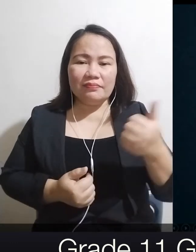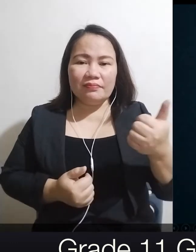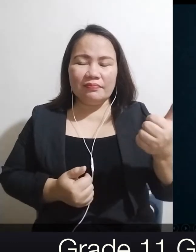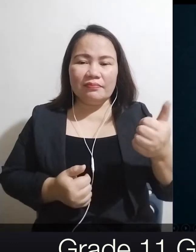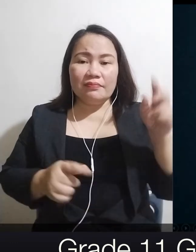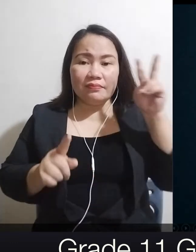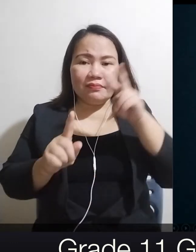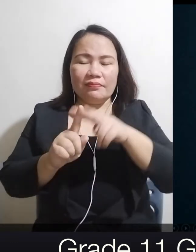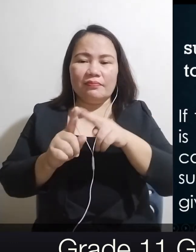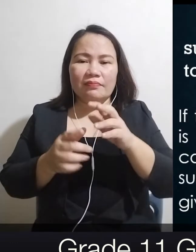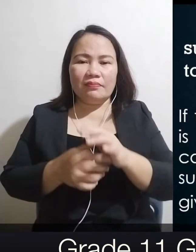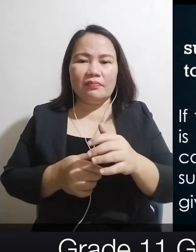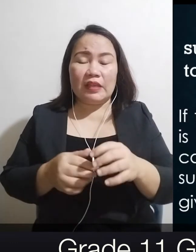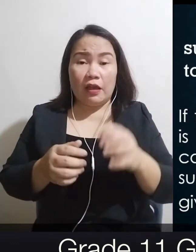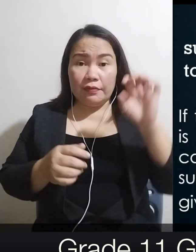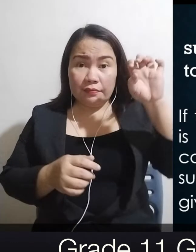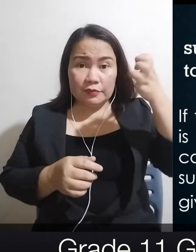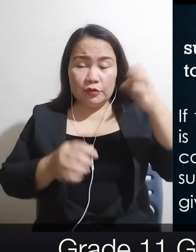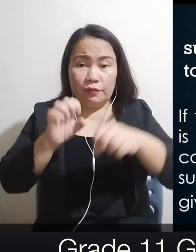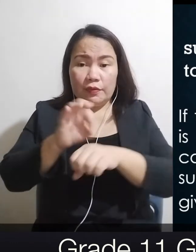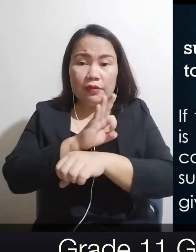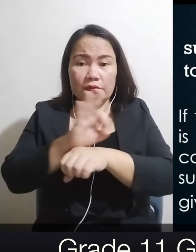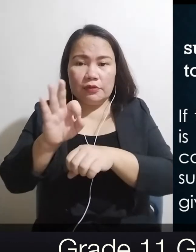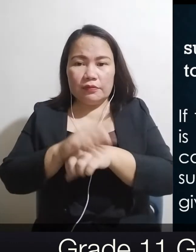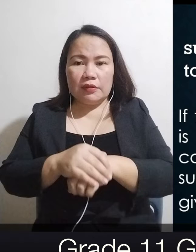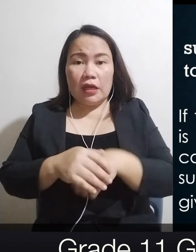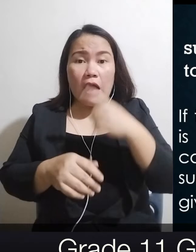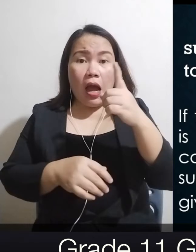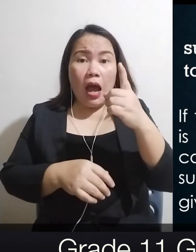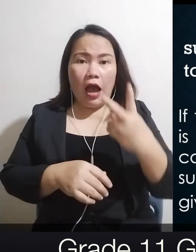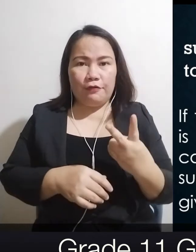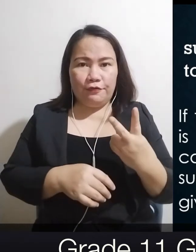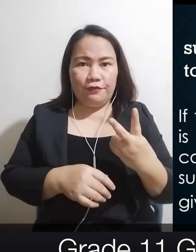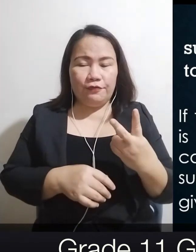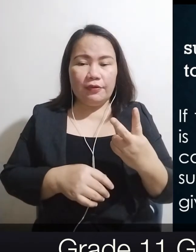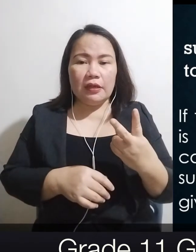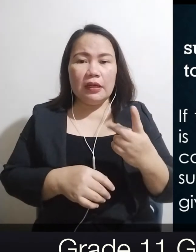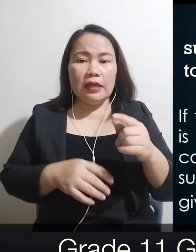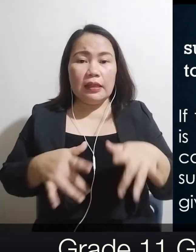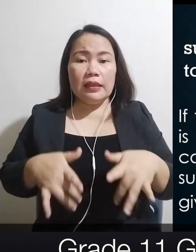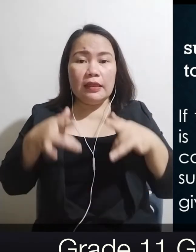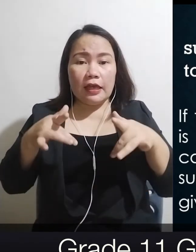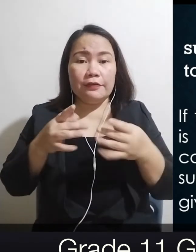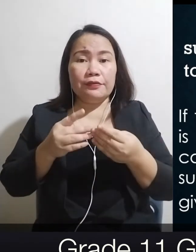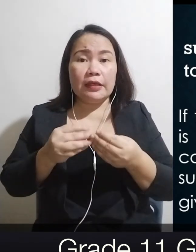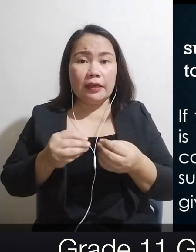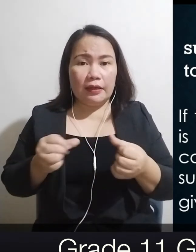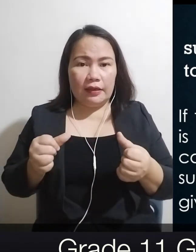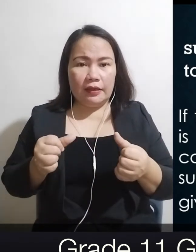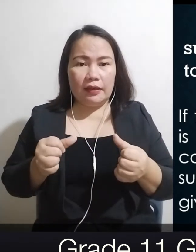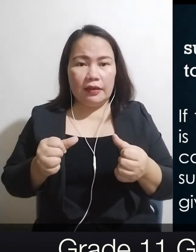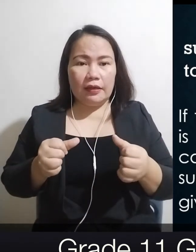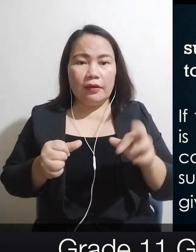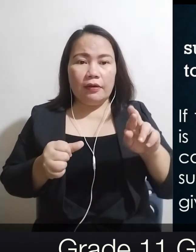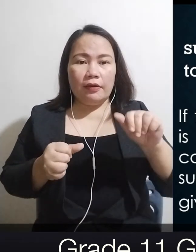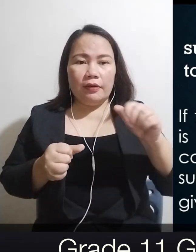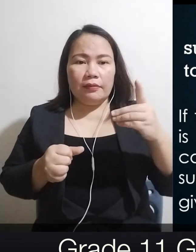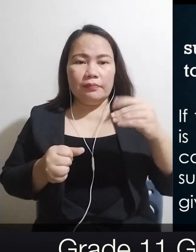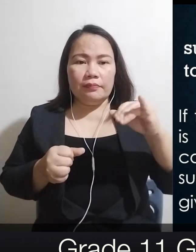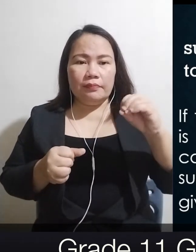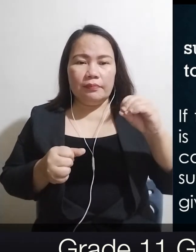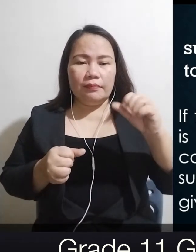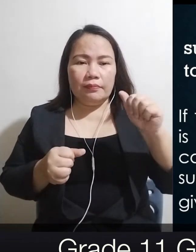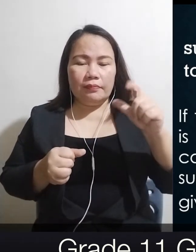So another application of exponential function is the half-life decay. So the half-life decay of